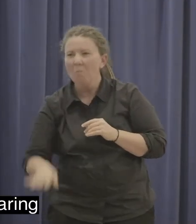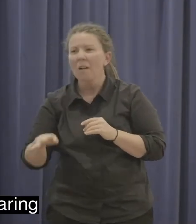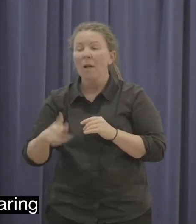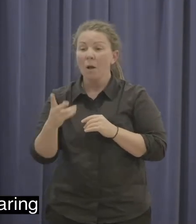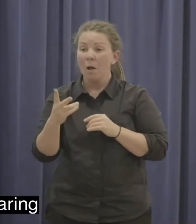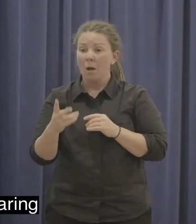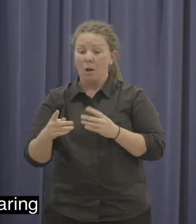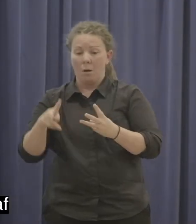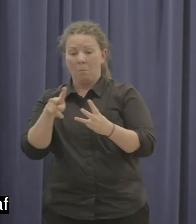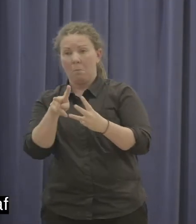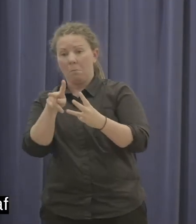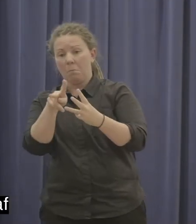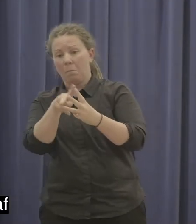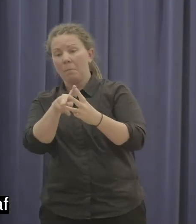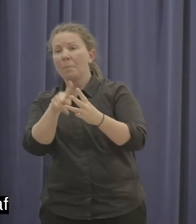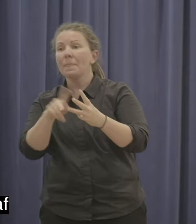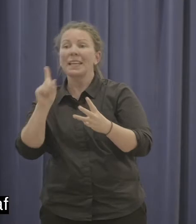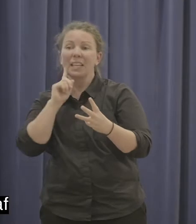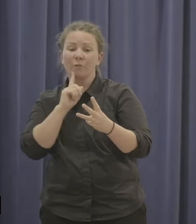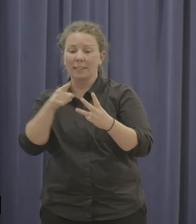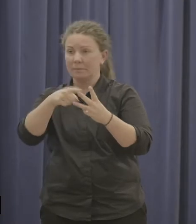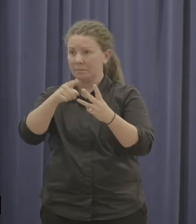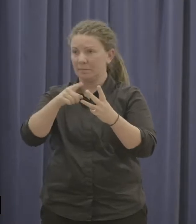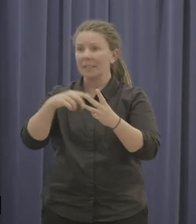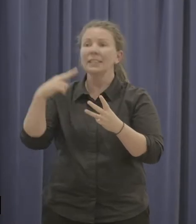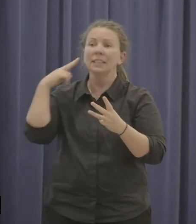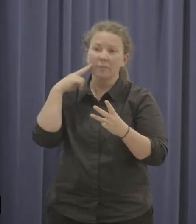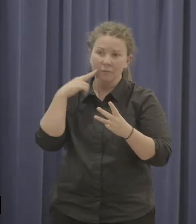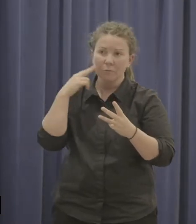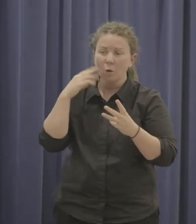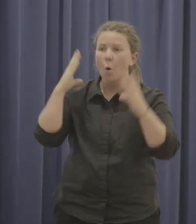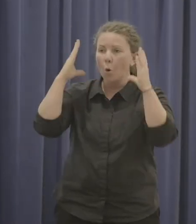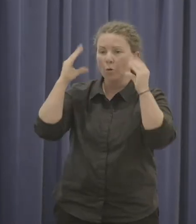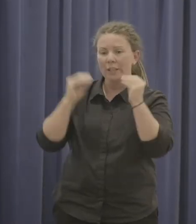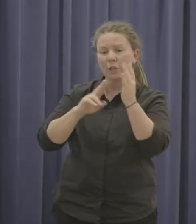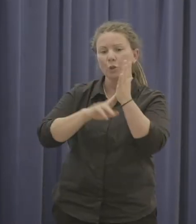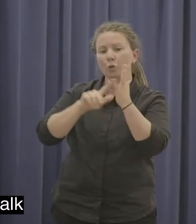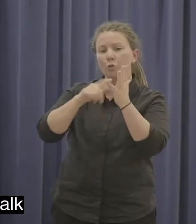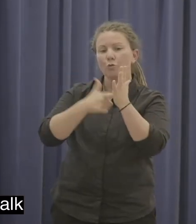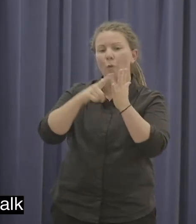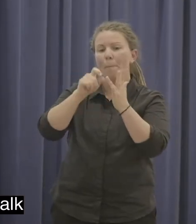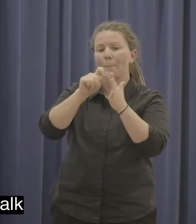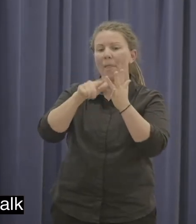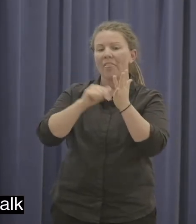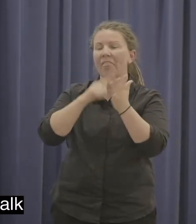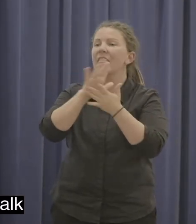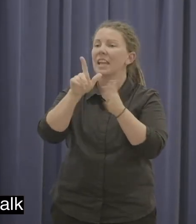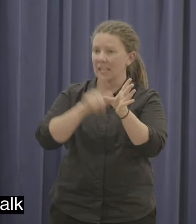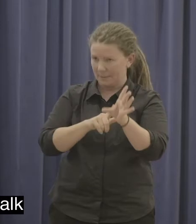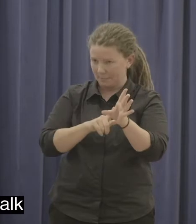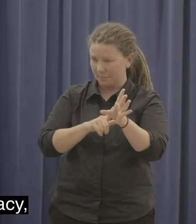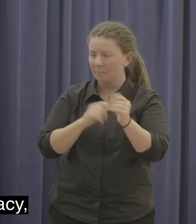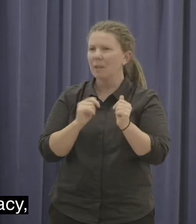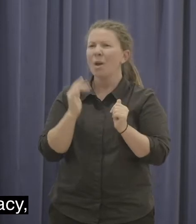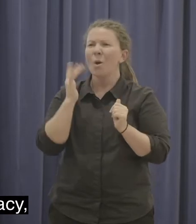both hearing, and Billy is profoundly deaf with auditory neuropathy. When I was invited to do a